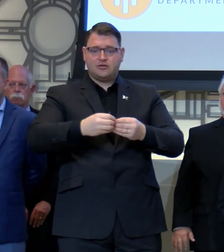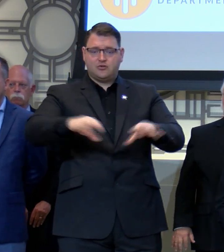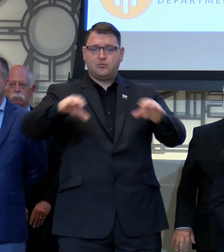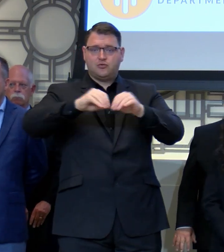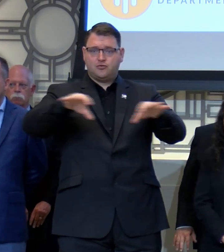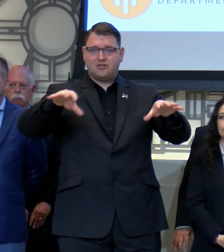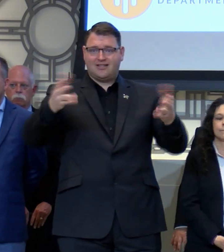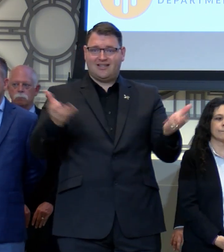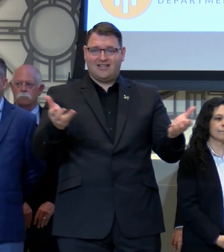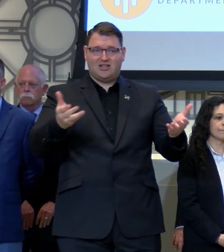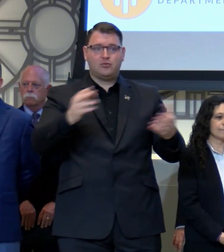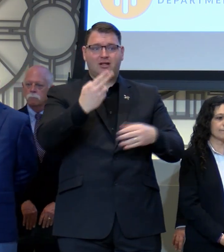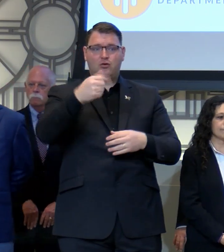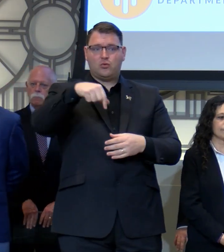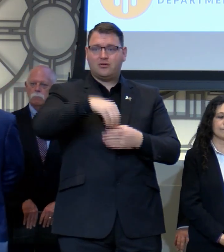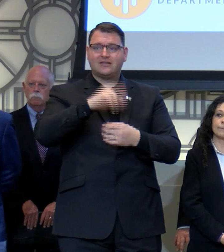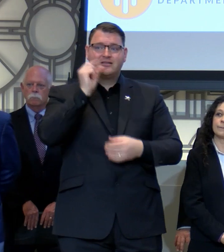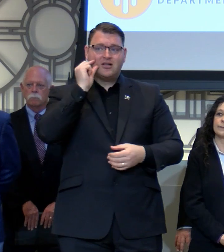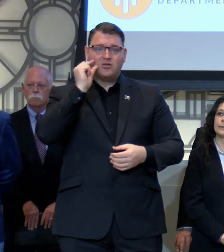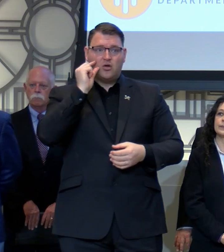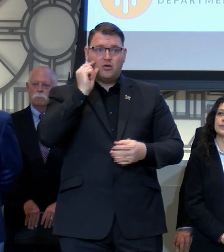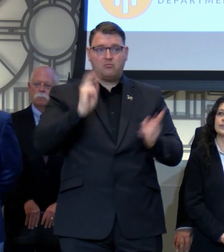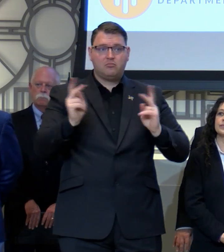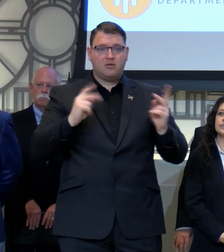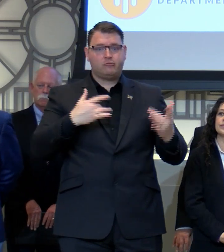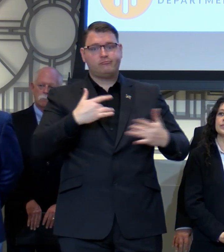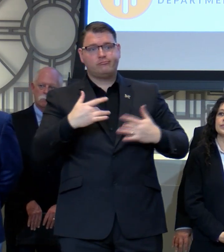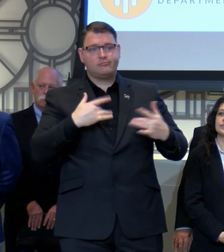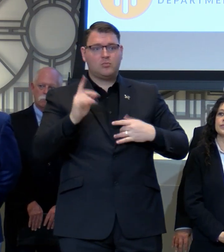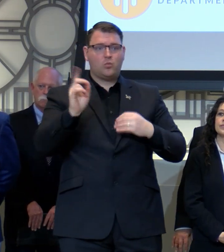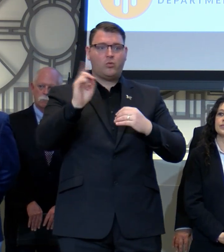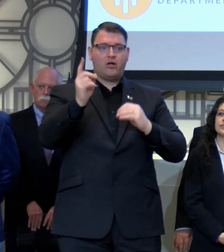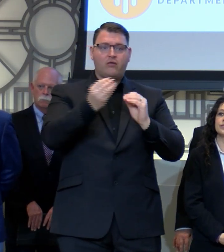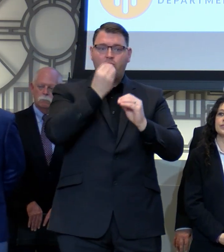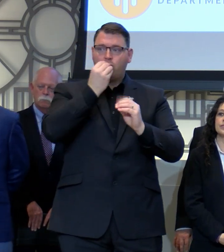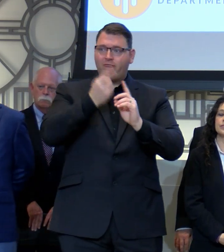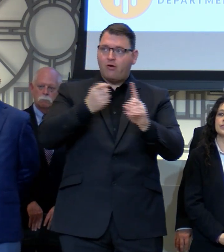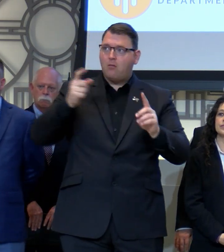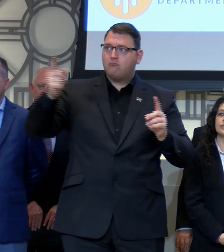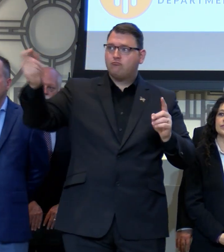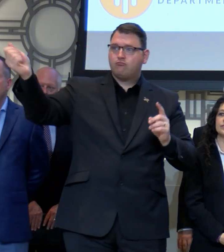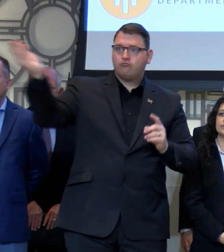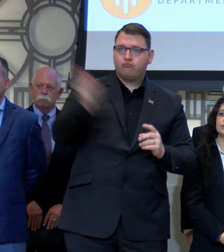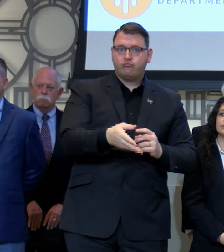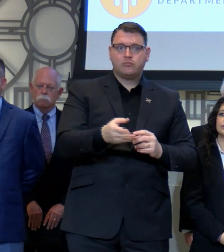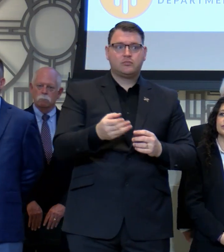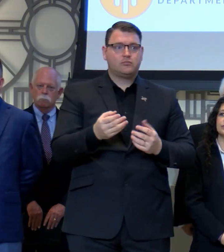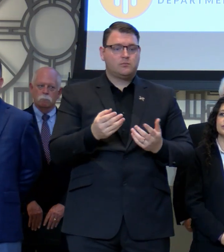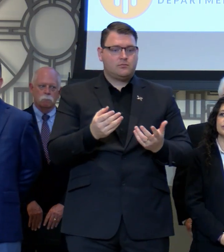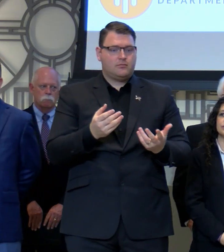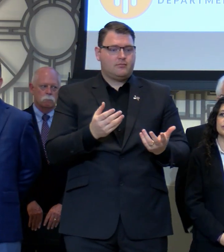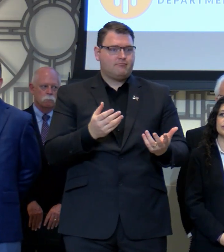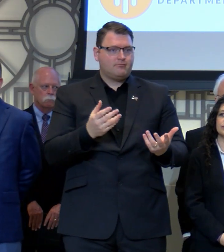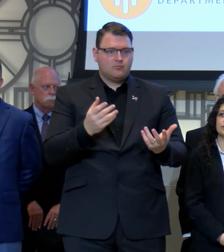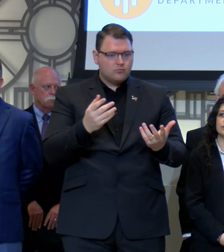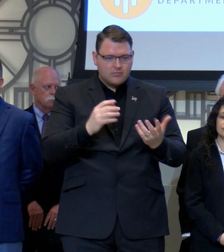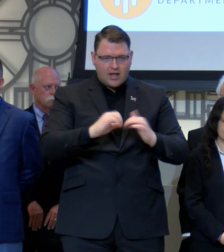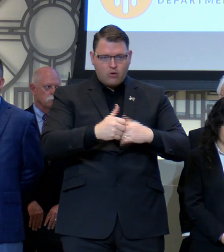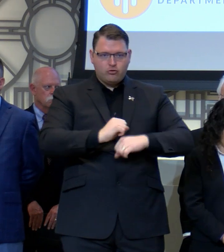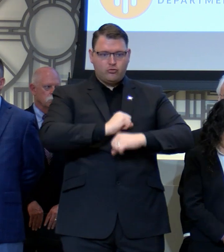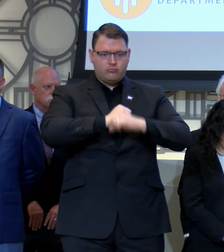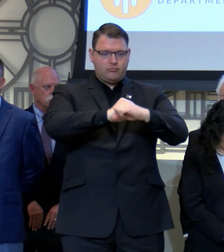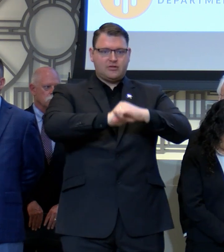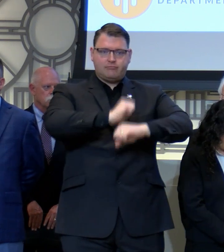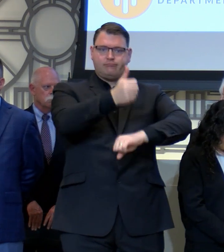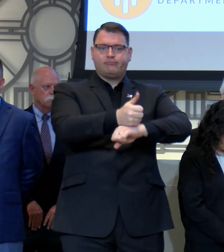San Antonio. People may have concerns about the supply chain, where it's coming from. What type of precautions are you taking at those facilities